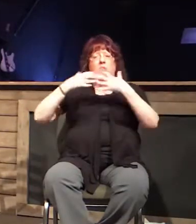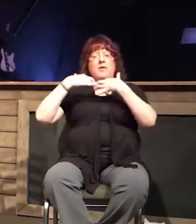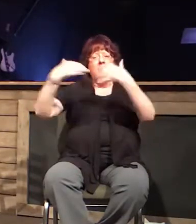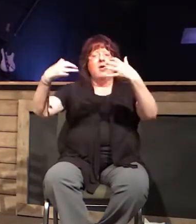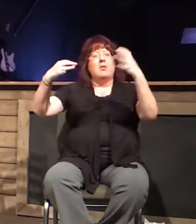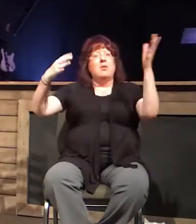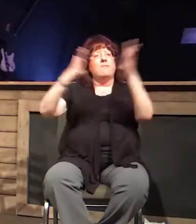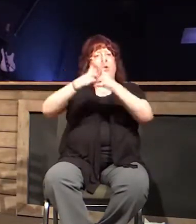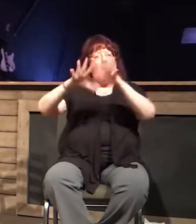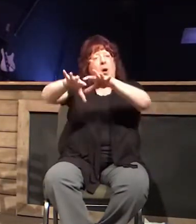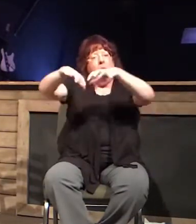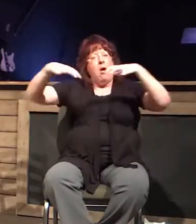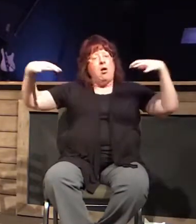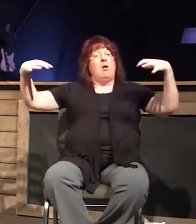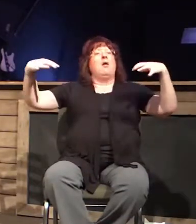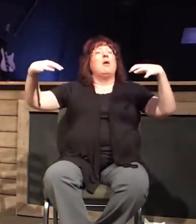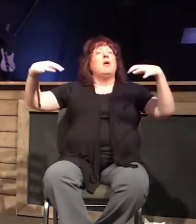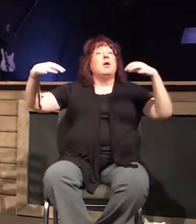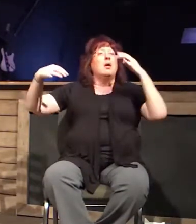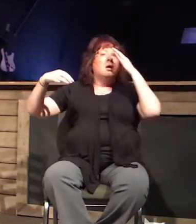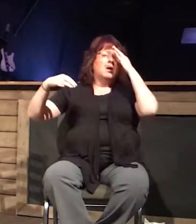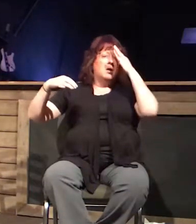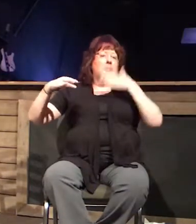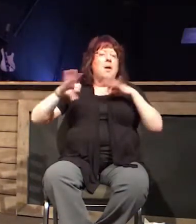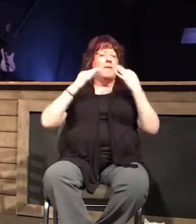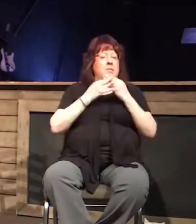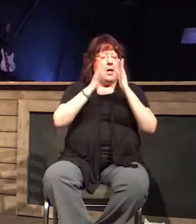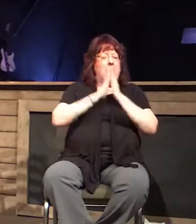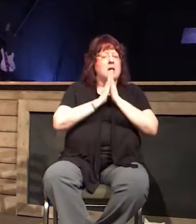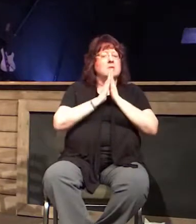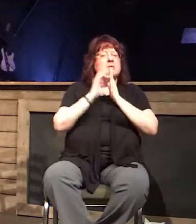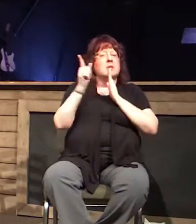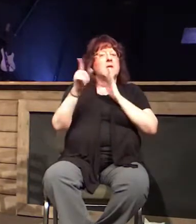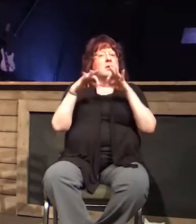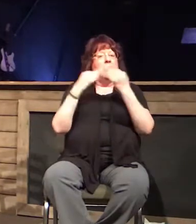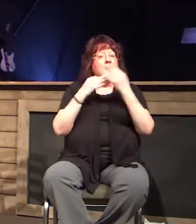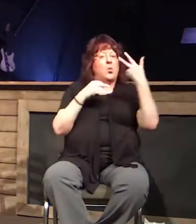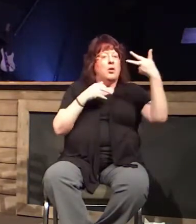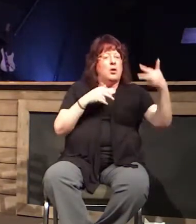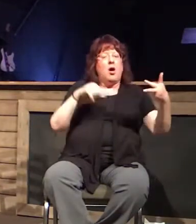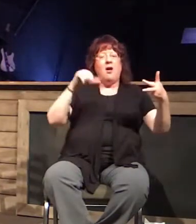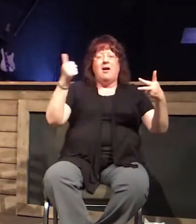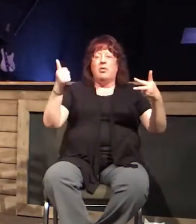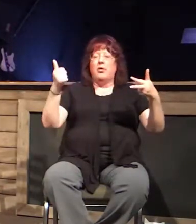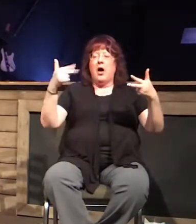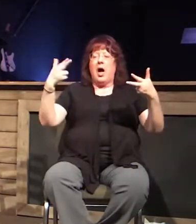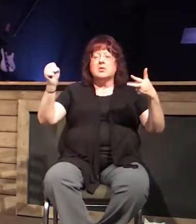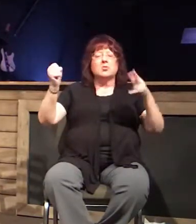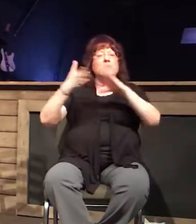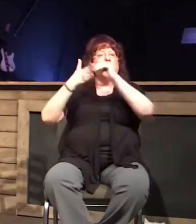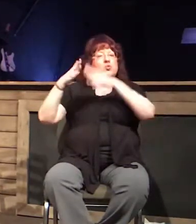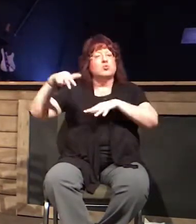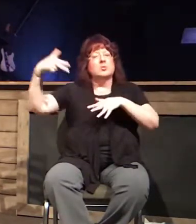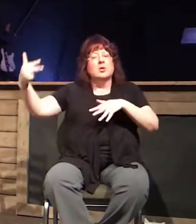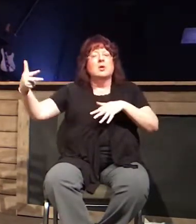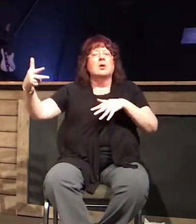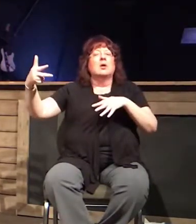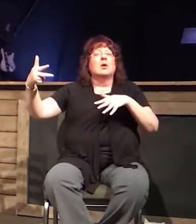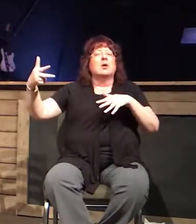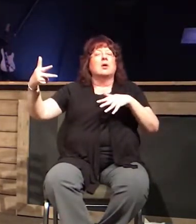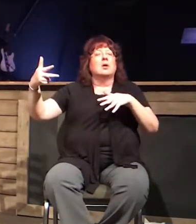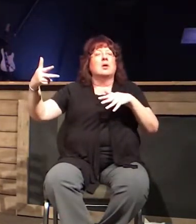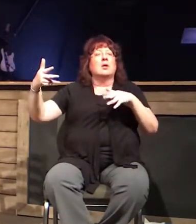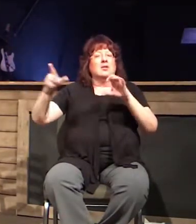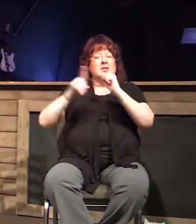football stadium, and my family was asked to be the family in one car, then there were some high school students in another car, and the